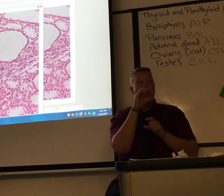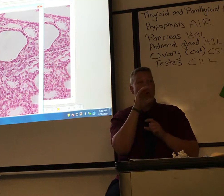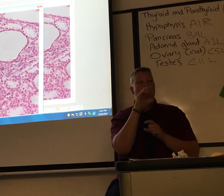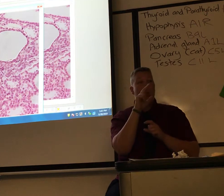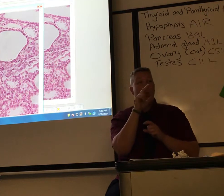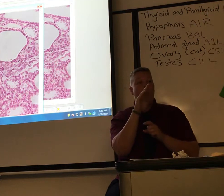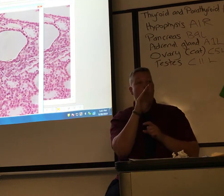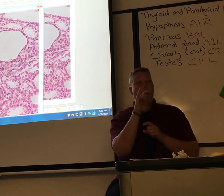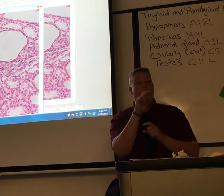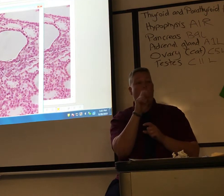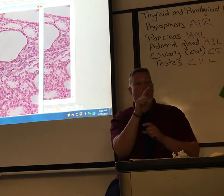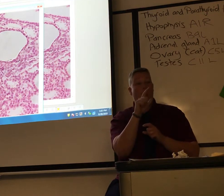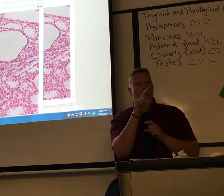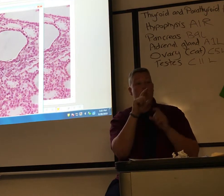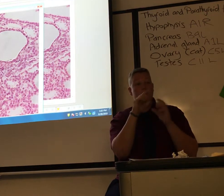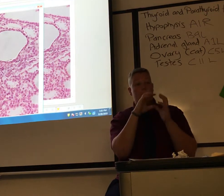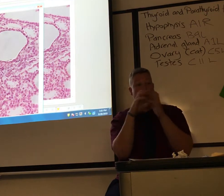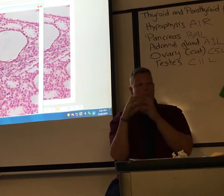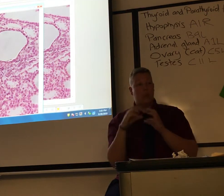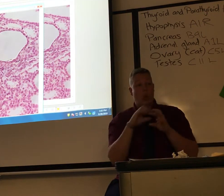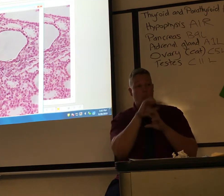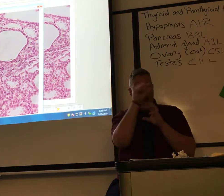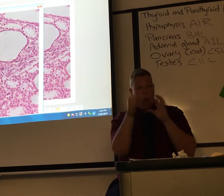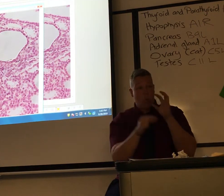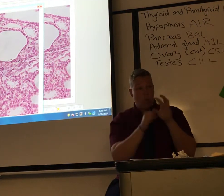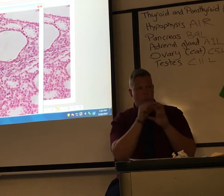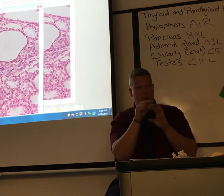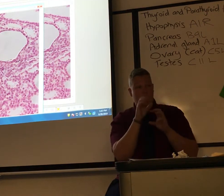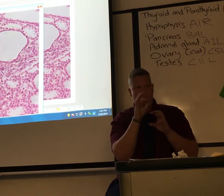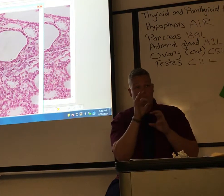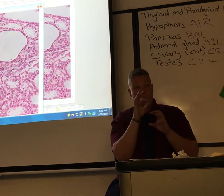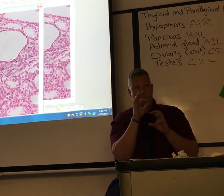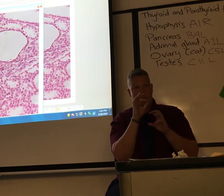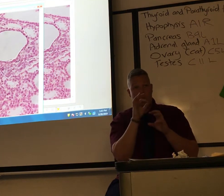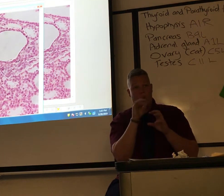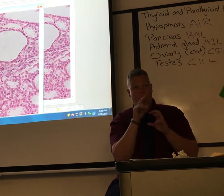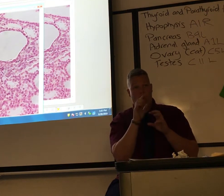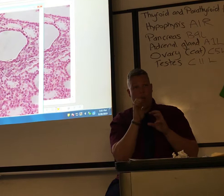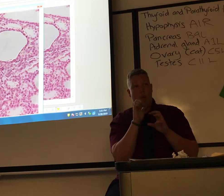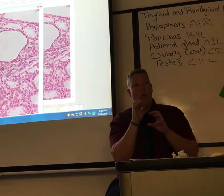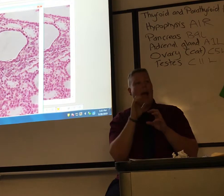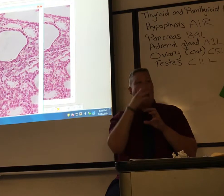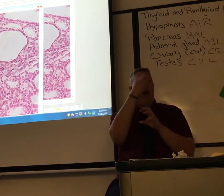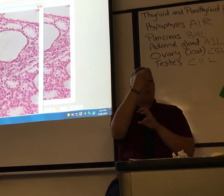and then everything out of that is the C cells? Correct. Okay. Yeah. Thank you.